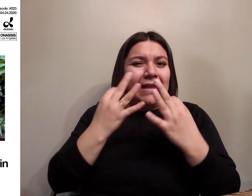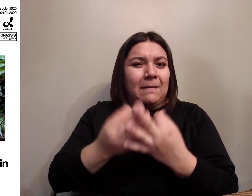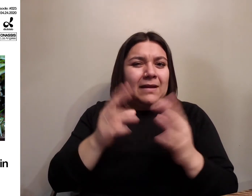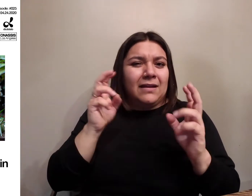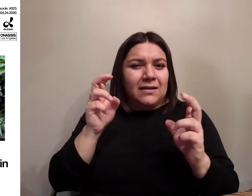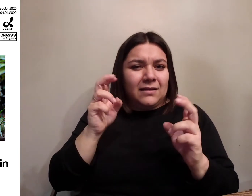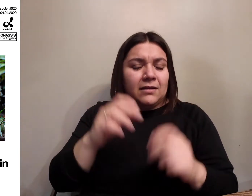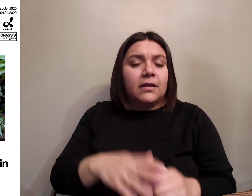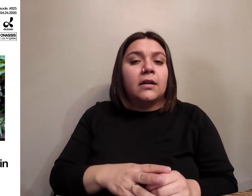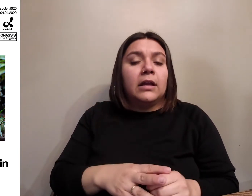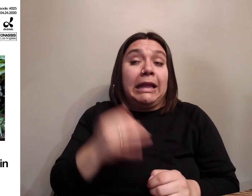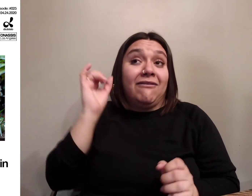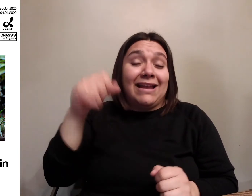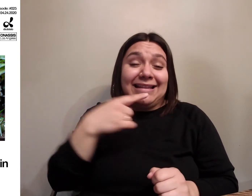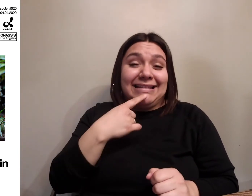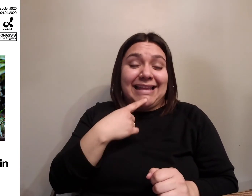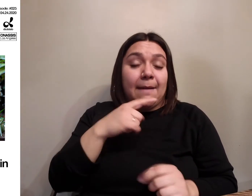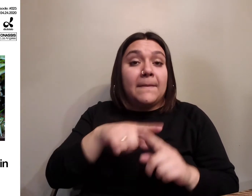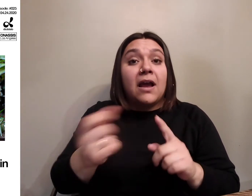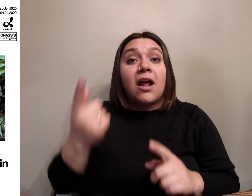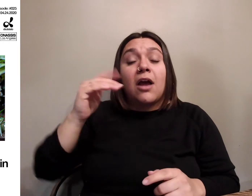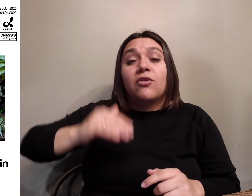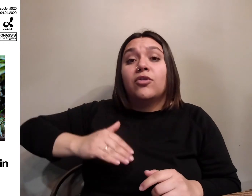famous essay that introduced the